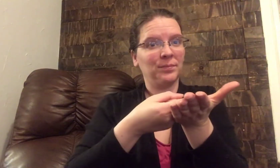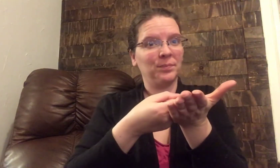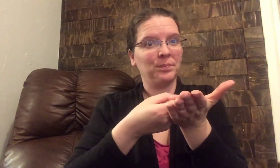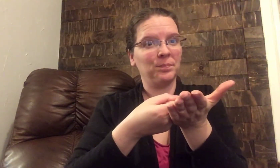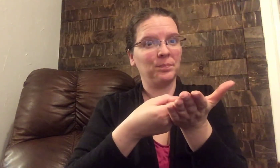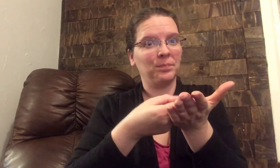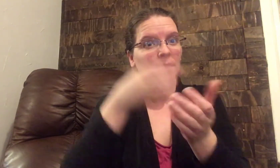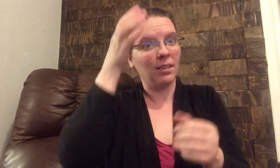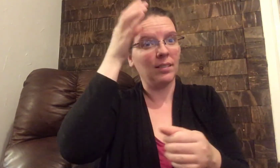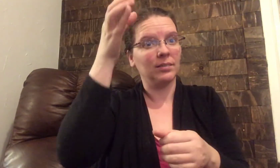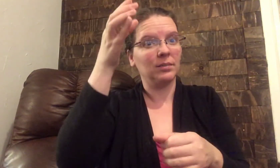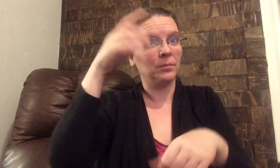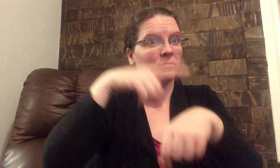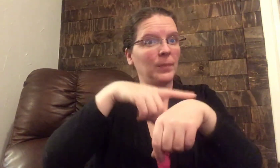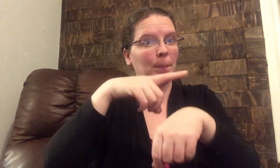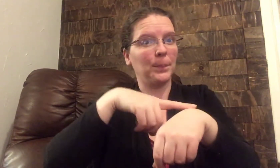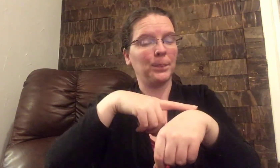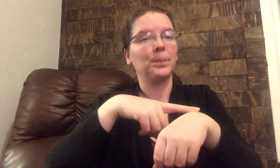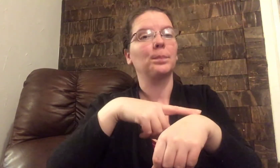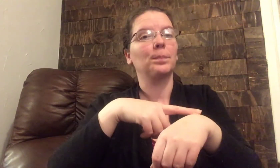Now let's discuss the concept of time.